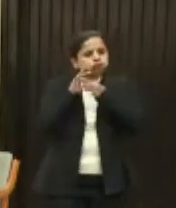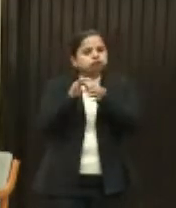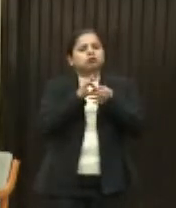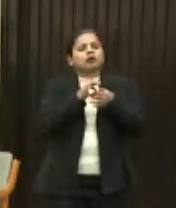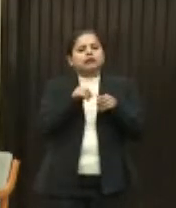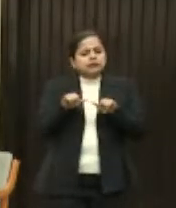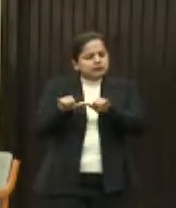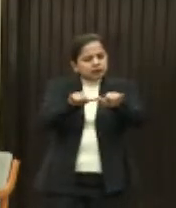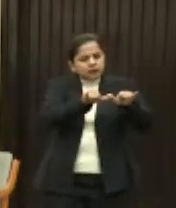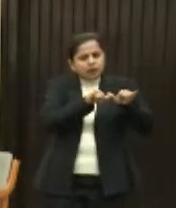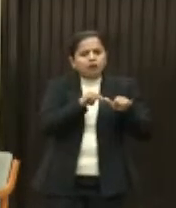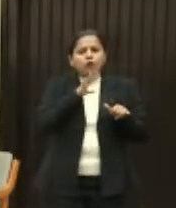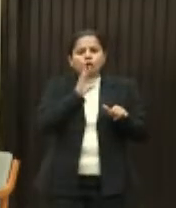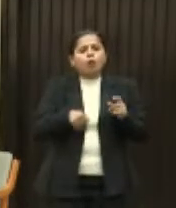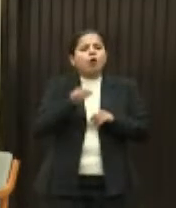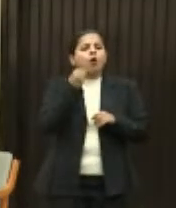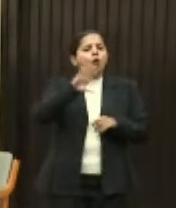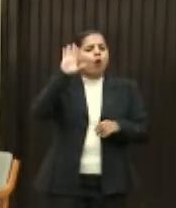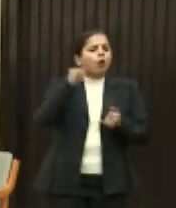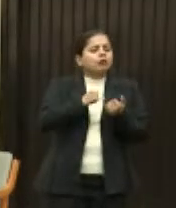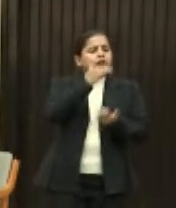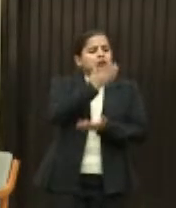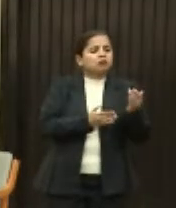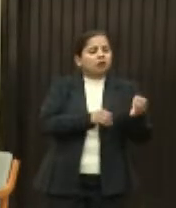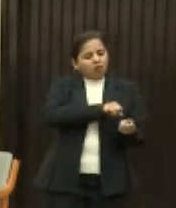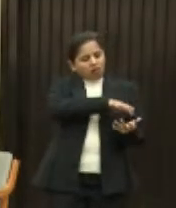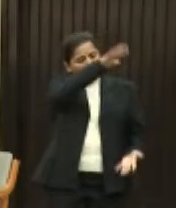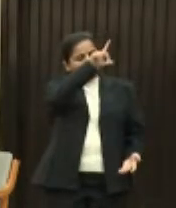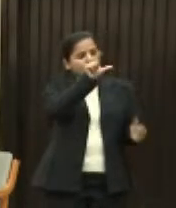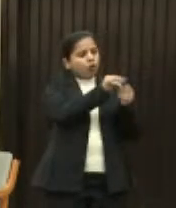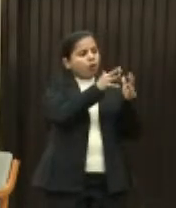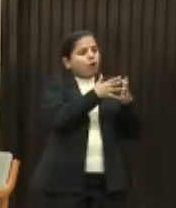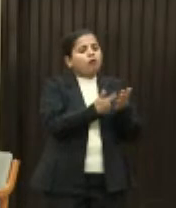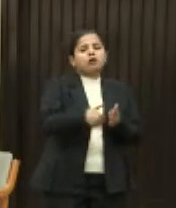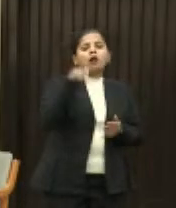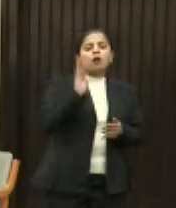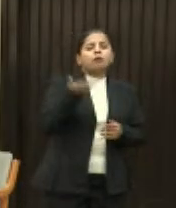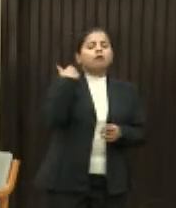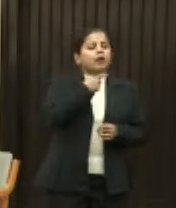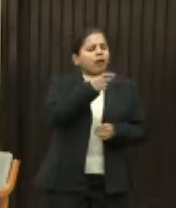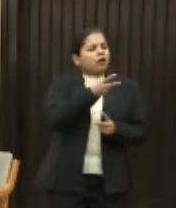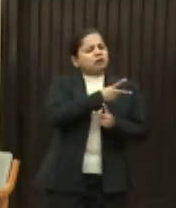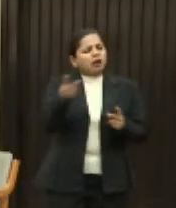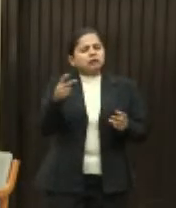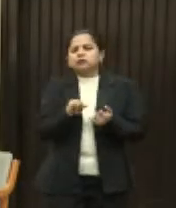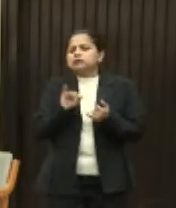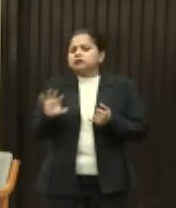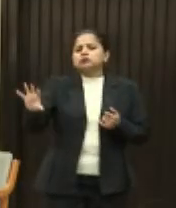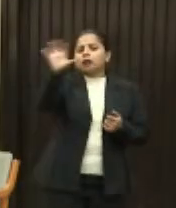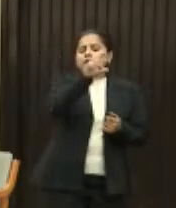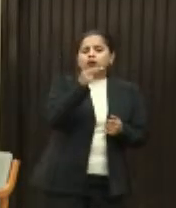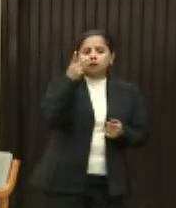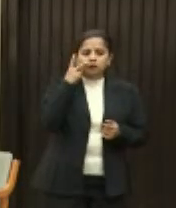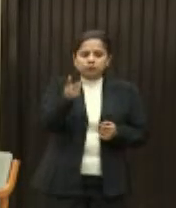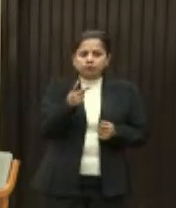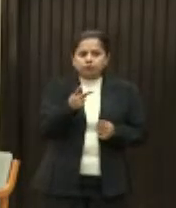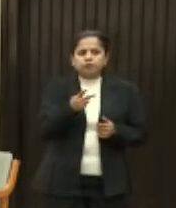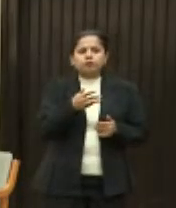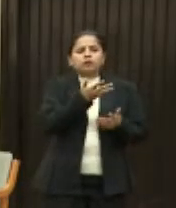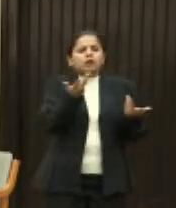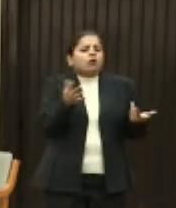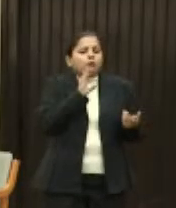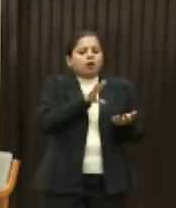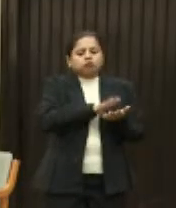unifying, repealing old sections. And the bulk of laws in Rajasthan, as is the case with every other state, pertains to land